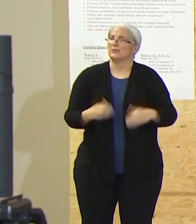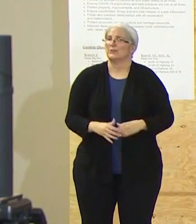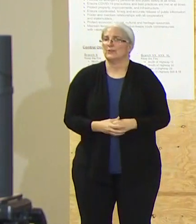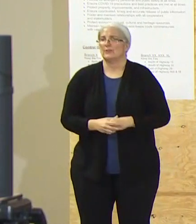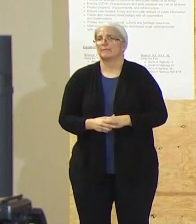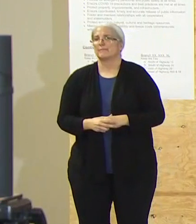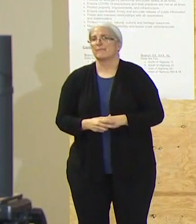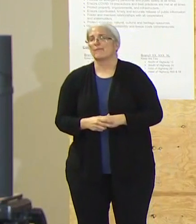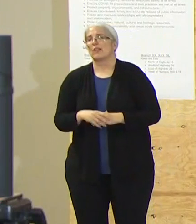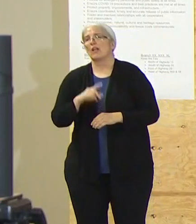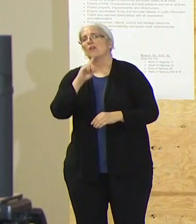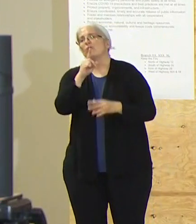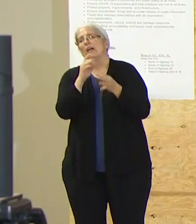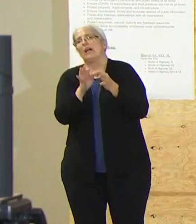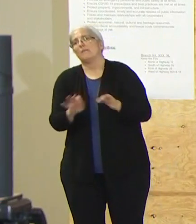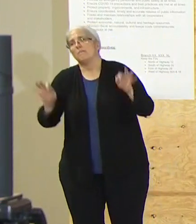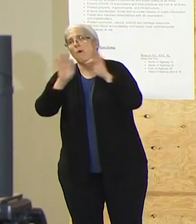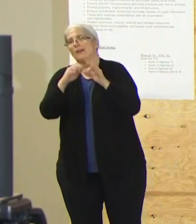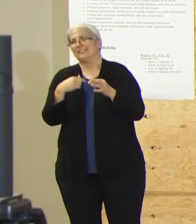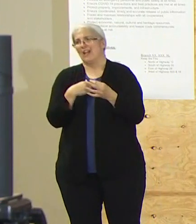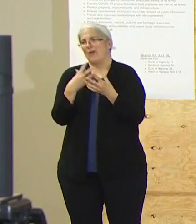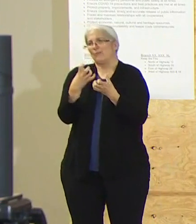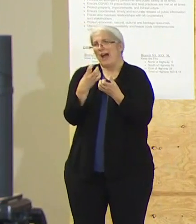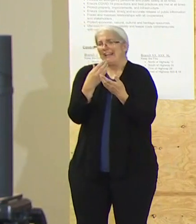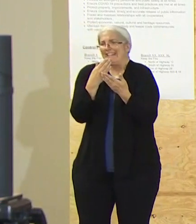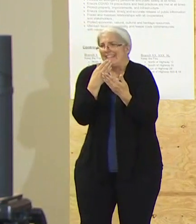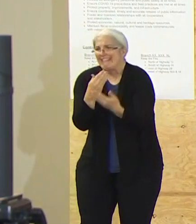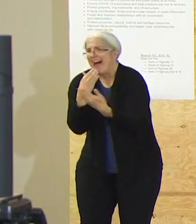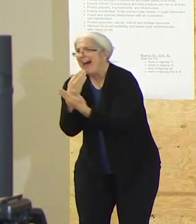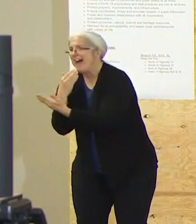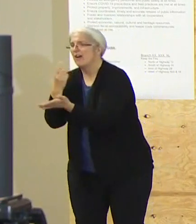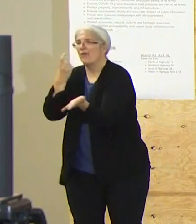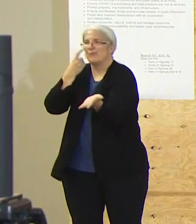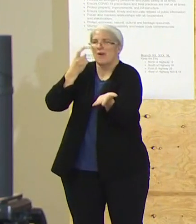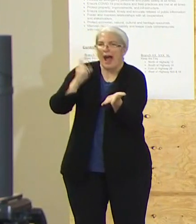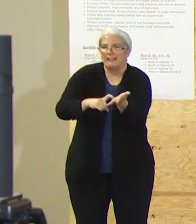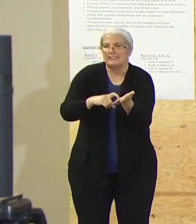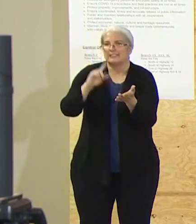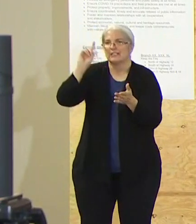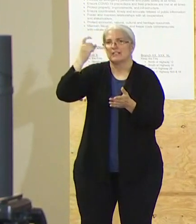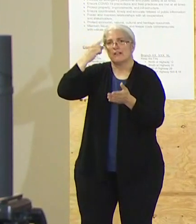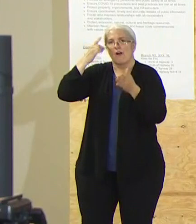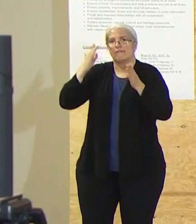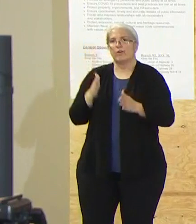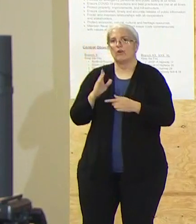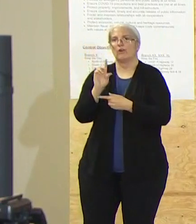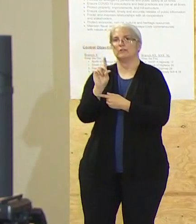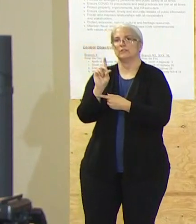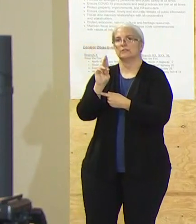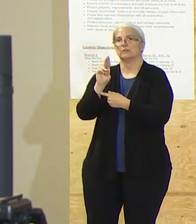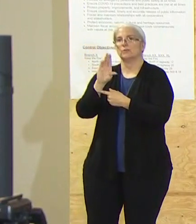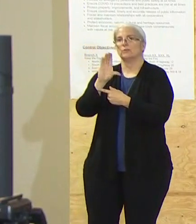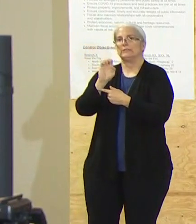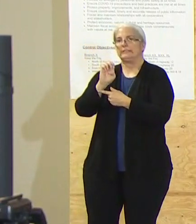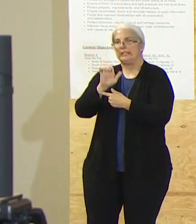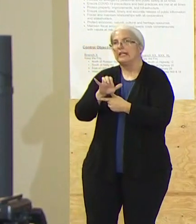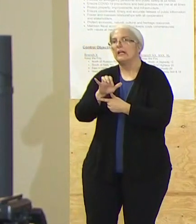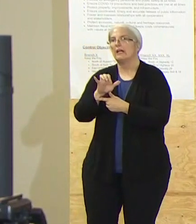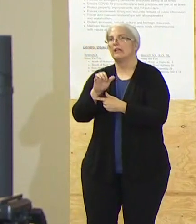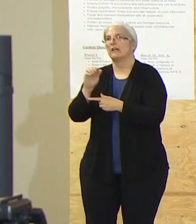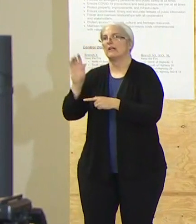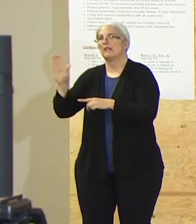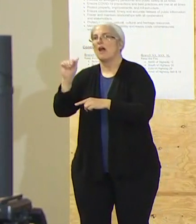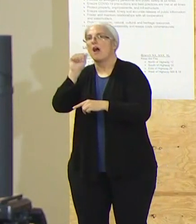important to do, let me thank again Governor Ducey of Arizona for the 10 engines they sent. Let me thank Governor